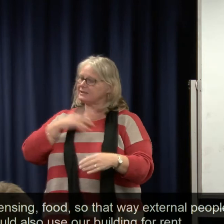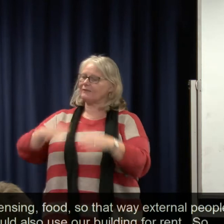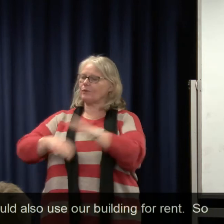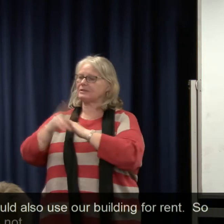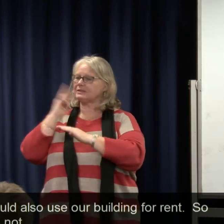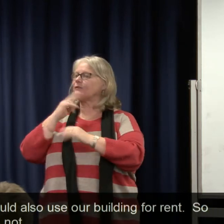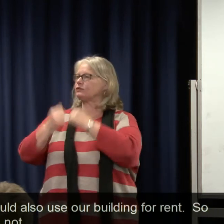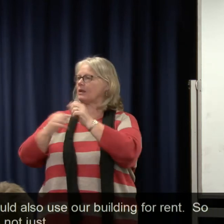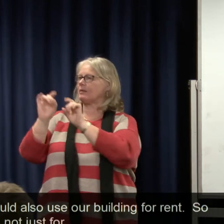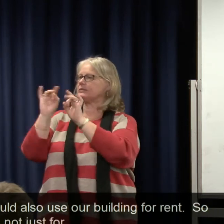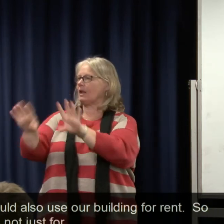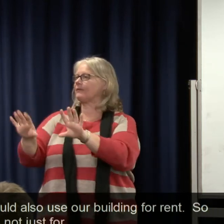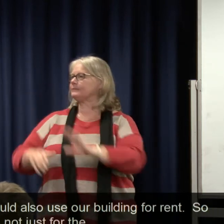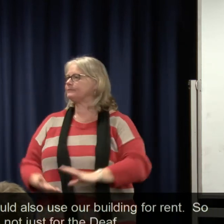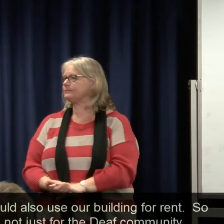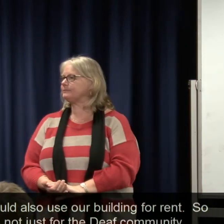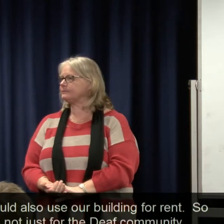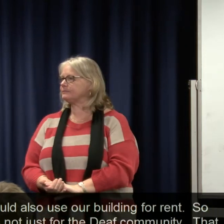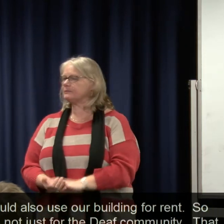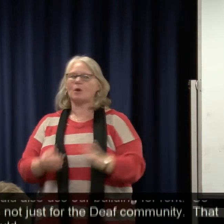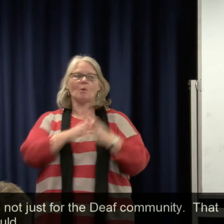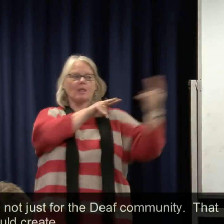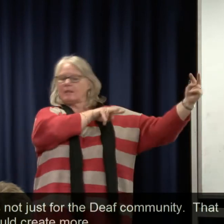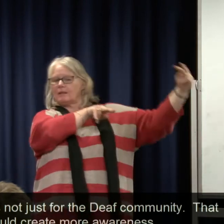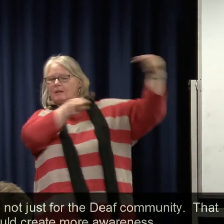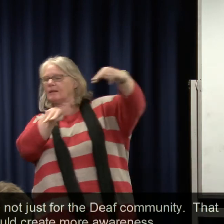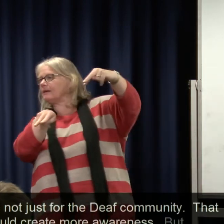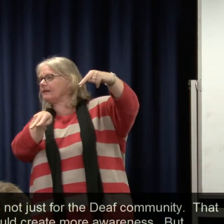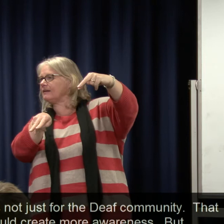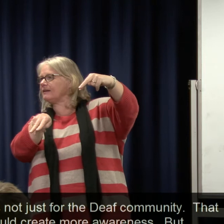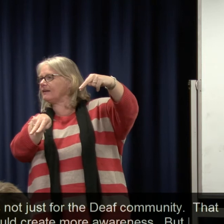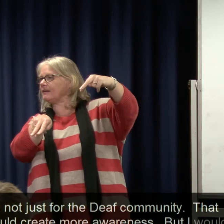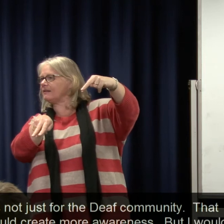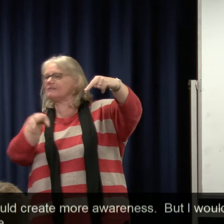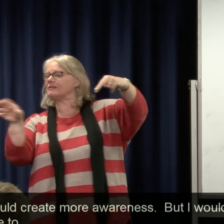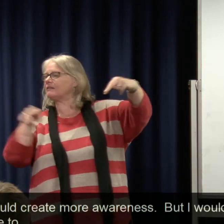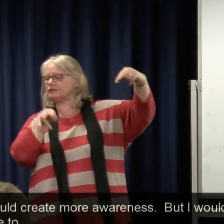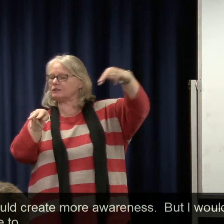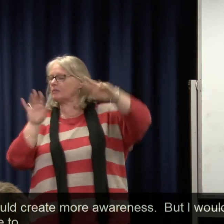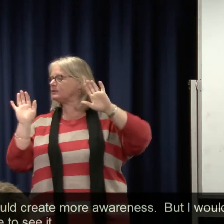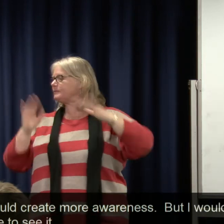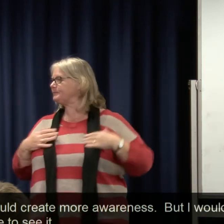awareness. But I would like to see it run by deaf people with supervision, of